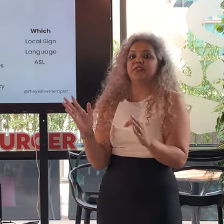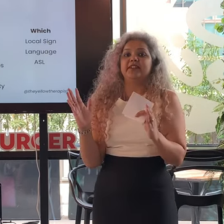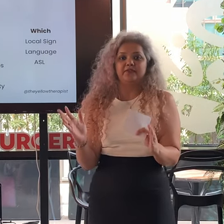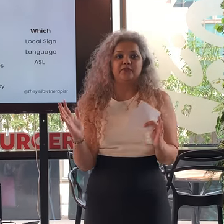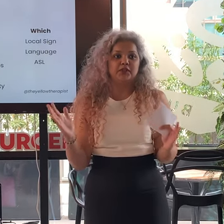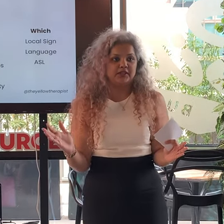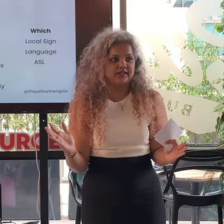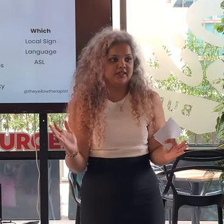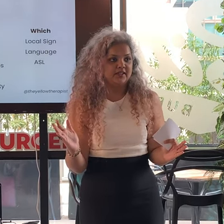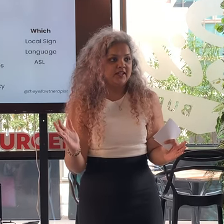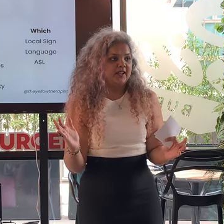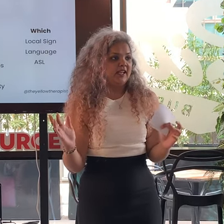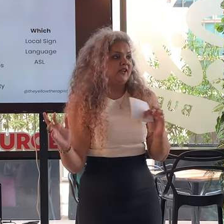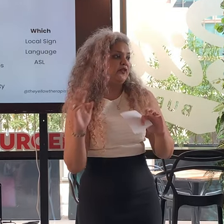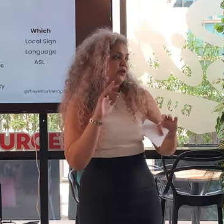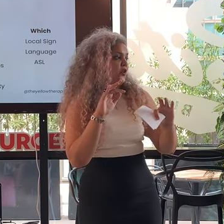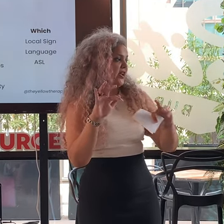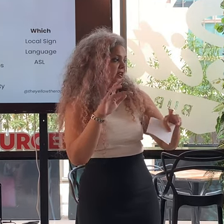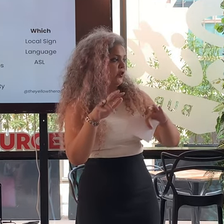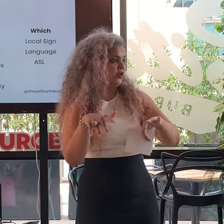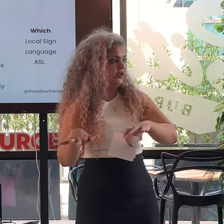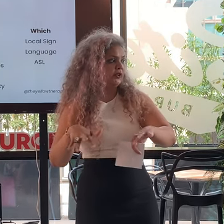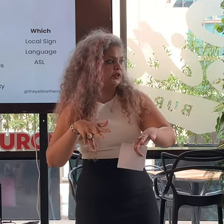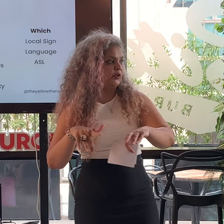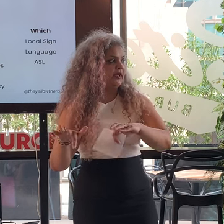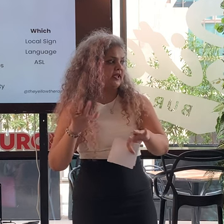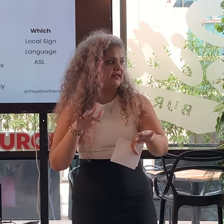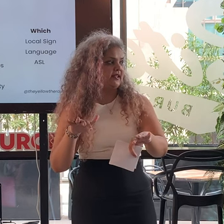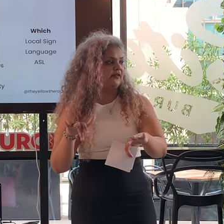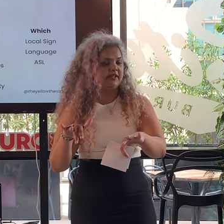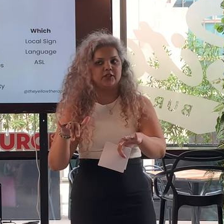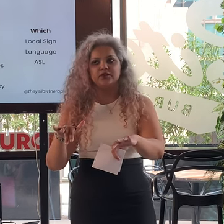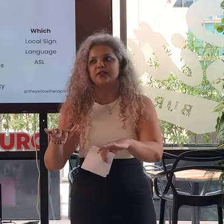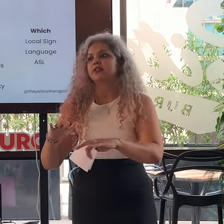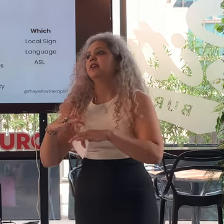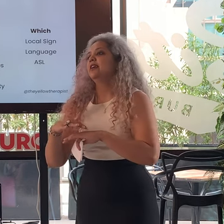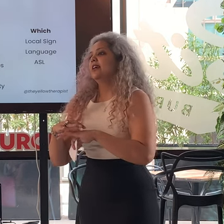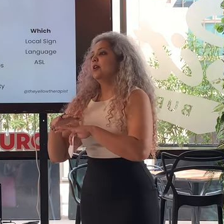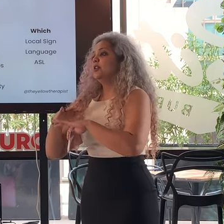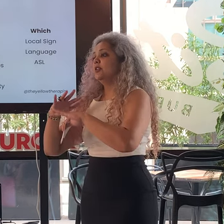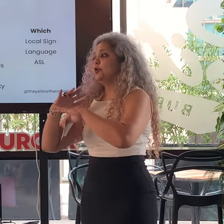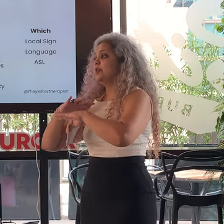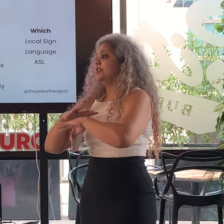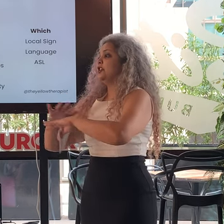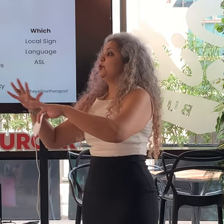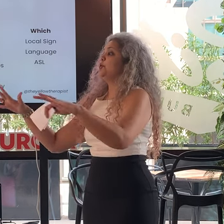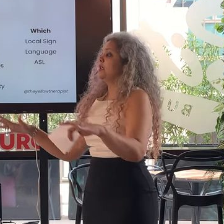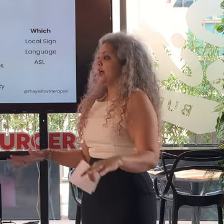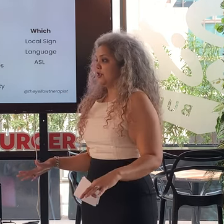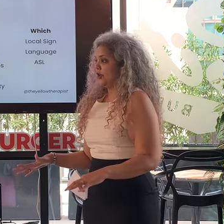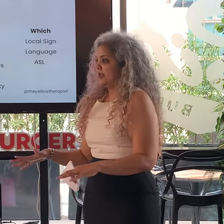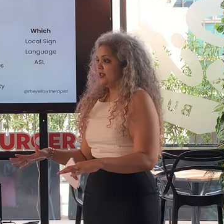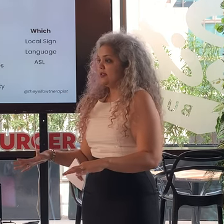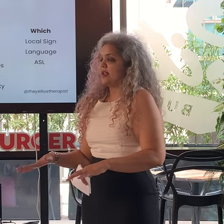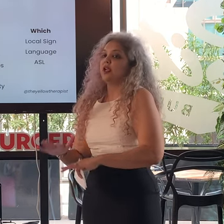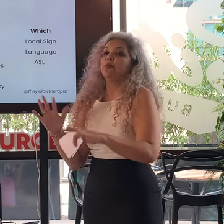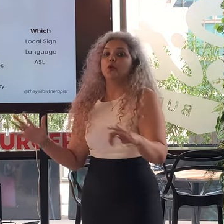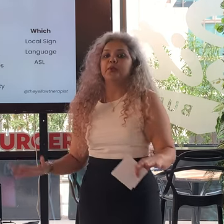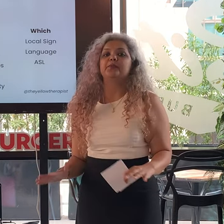the deaf world. If you go on YouTube ASL videos, you will reach out to a larger audience and more people